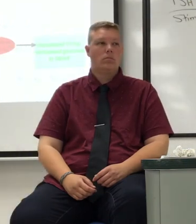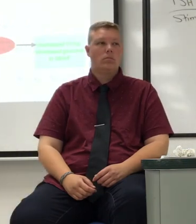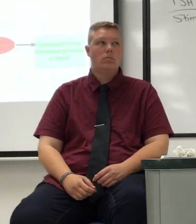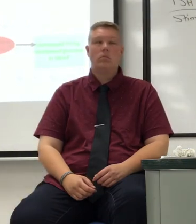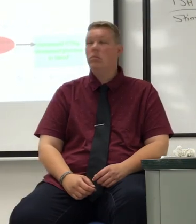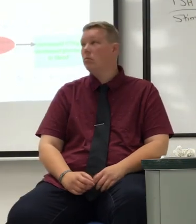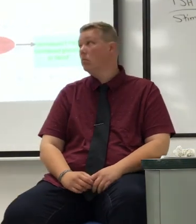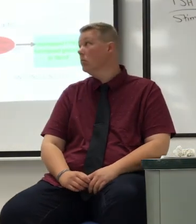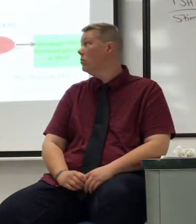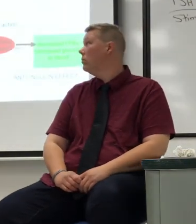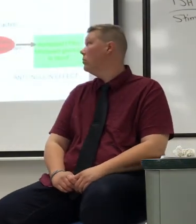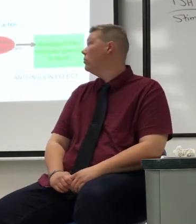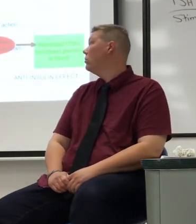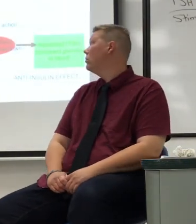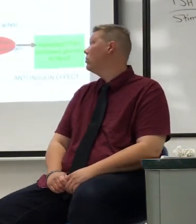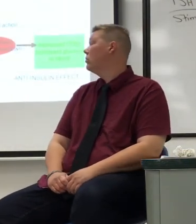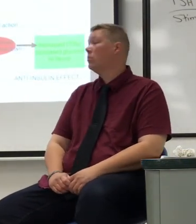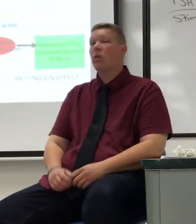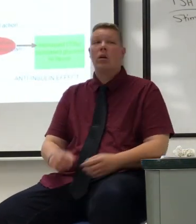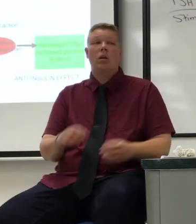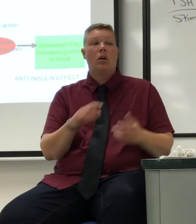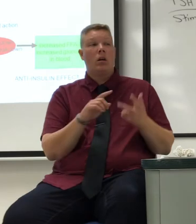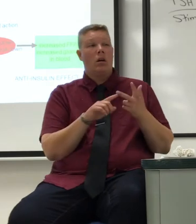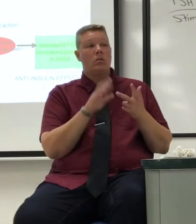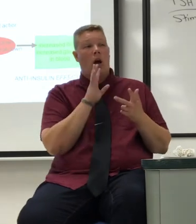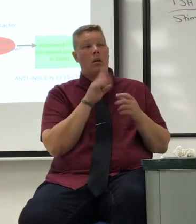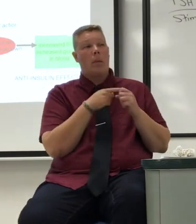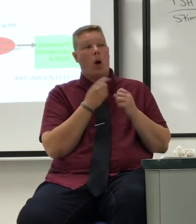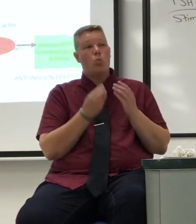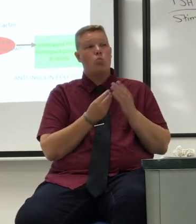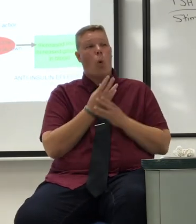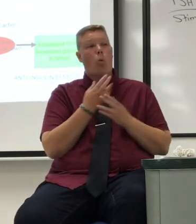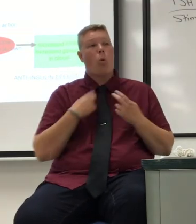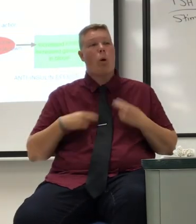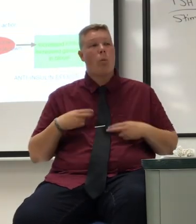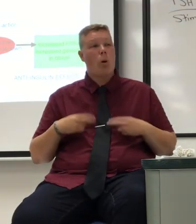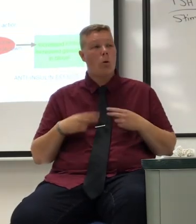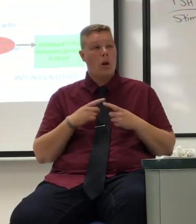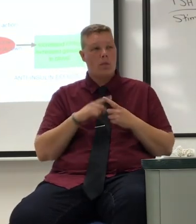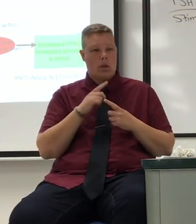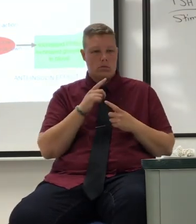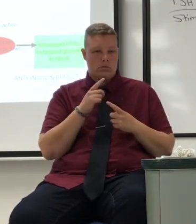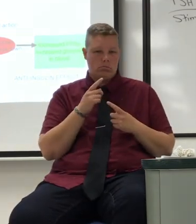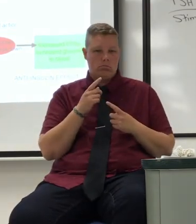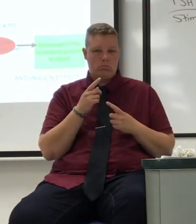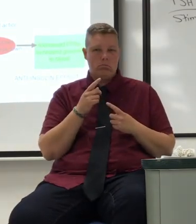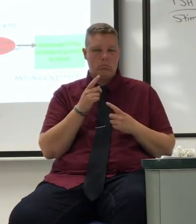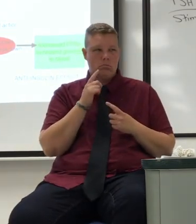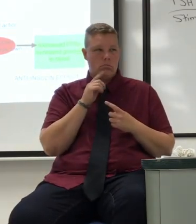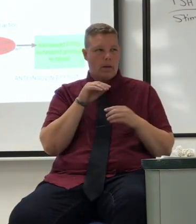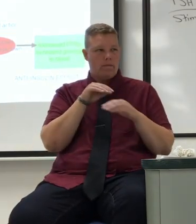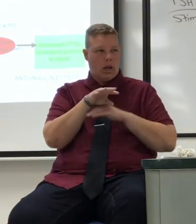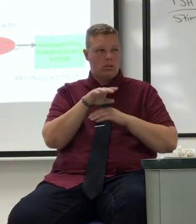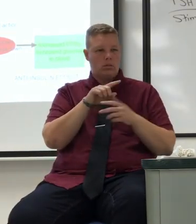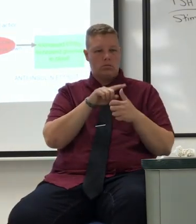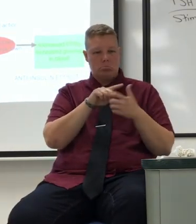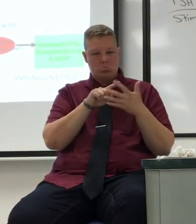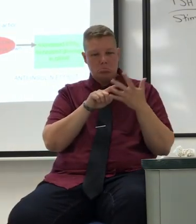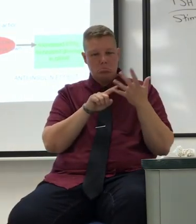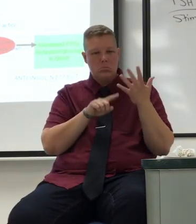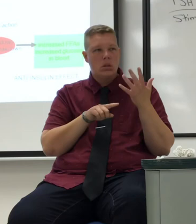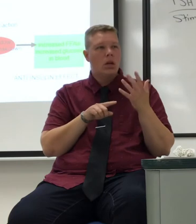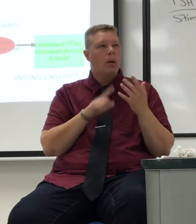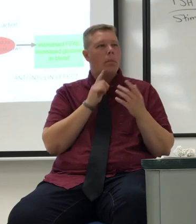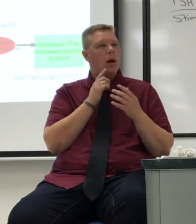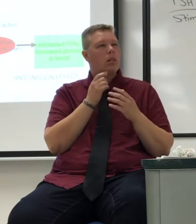Then I talked about growth hormone, and that's kind of wide-acting, and the effects are categorized here. Let's first